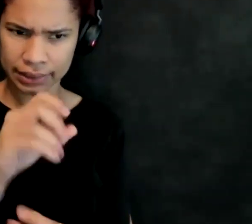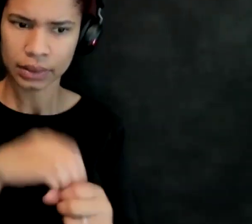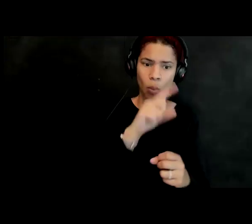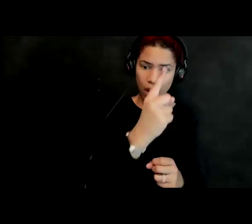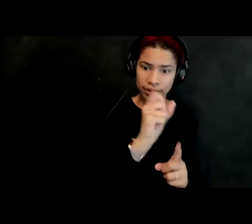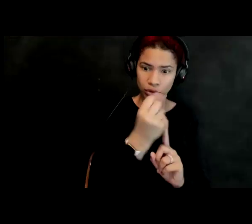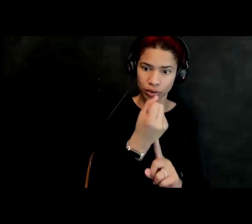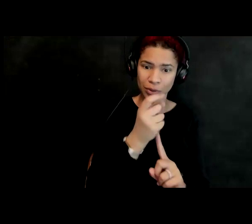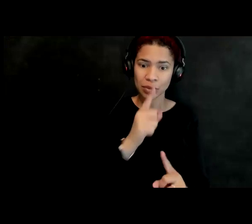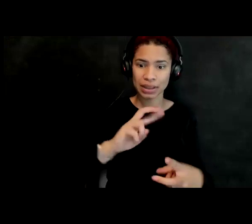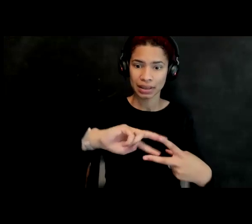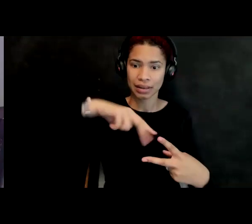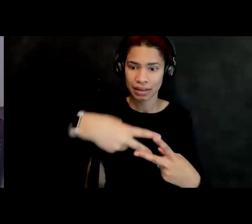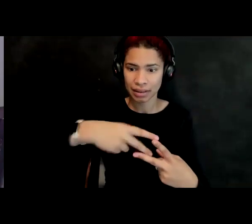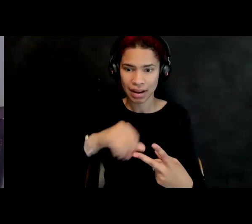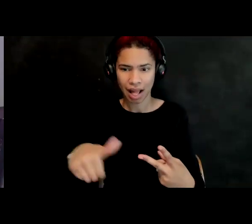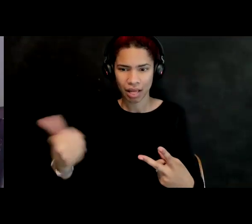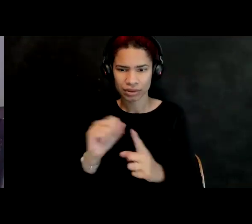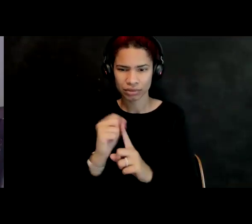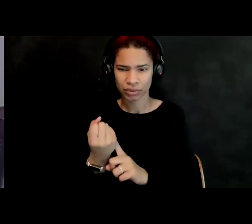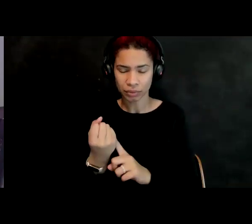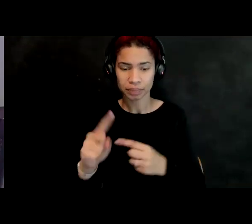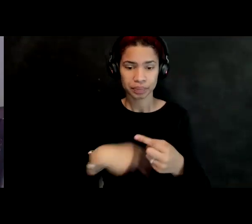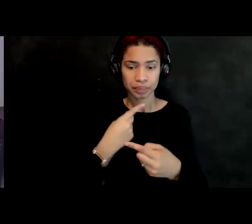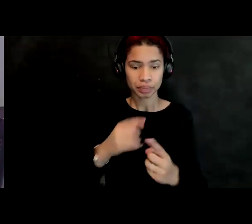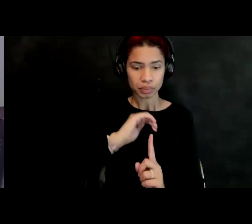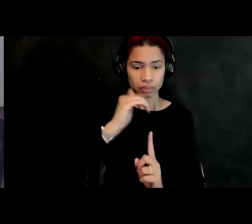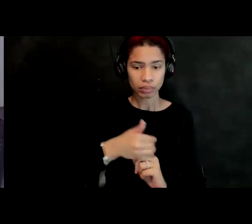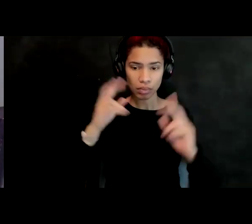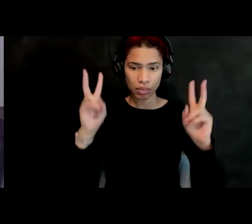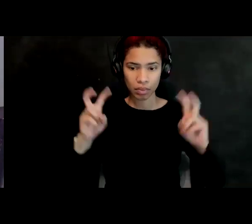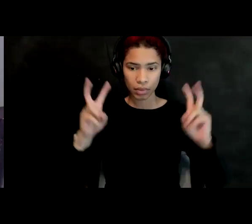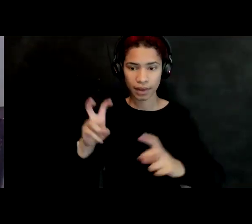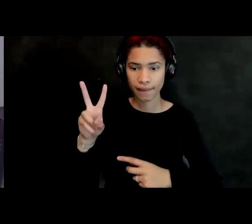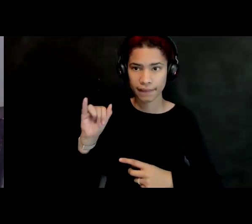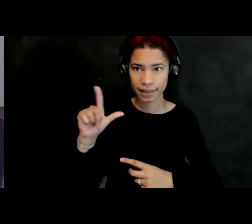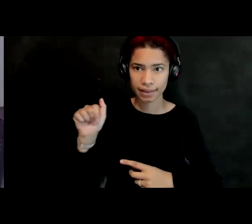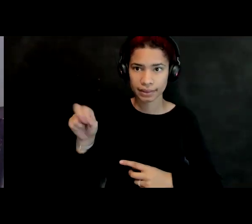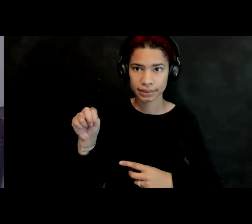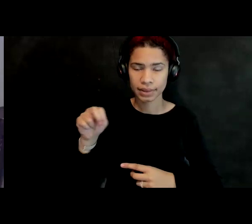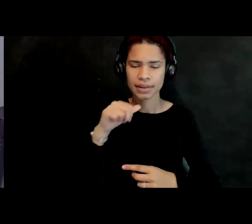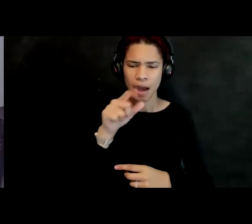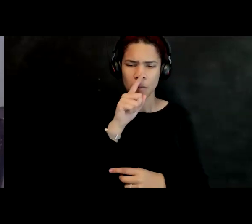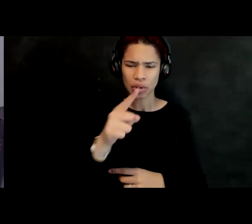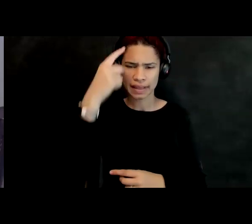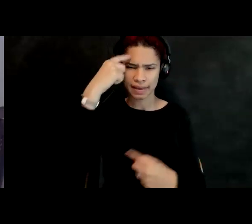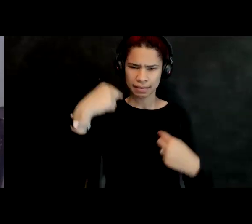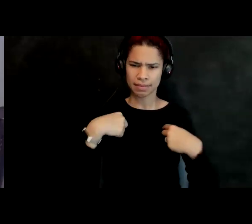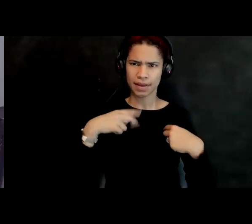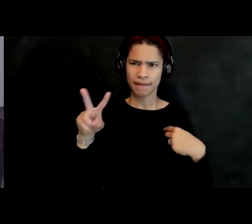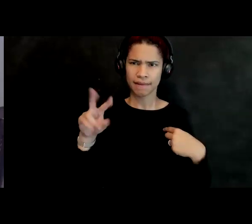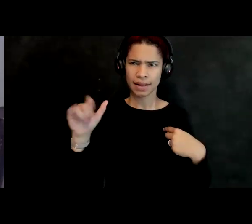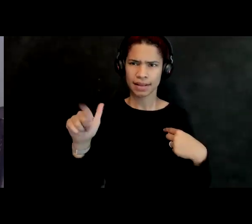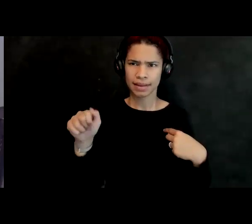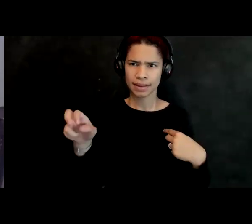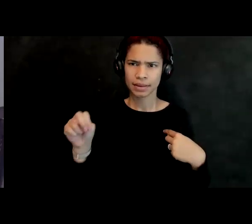situation. When you are playing a character who is, quote unquote, the villain, you don't necessarily think you're the villain. You think that you're doing